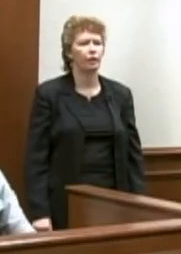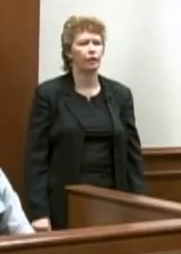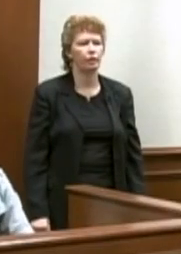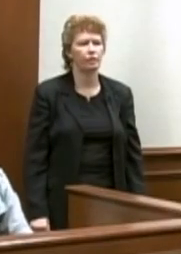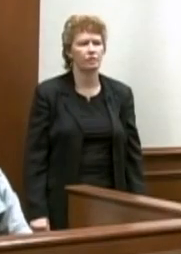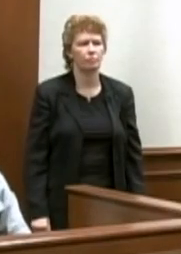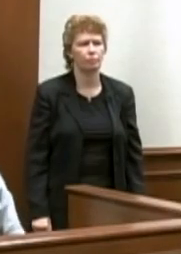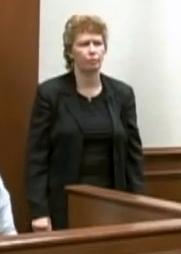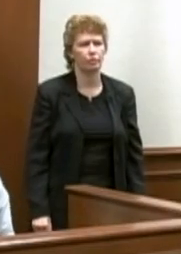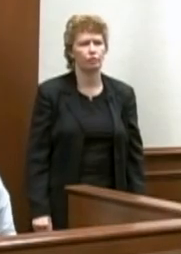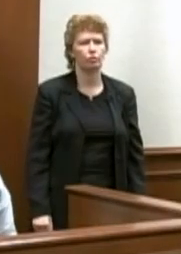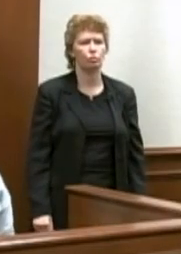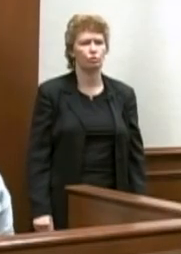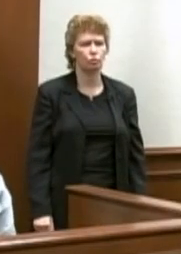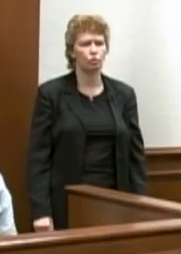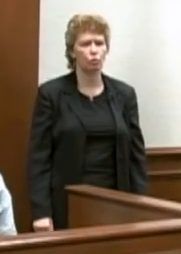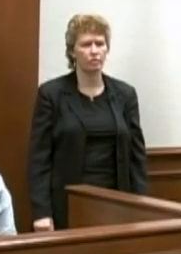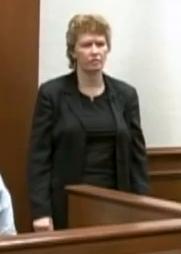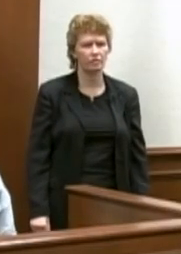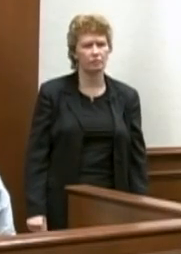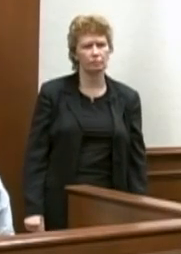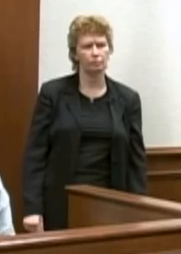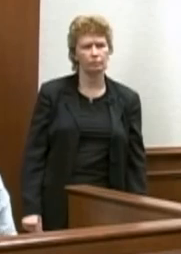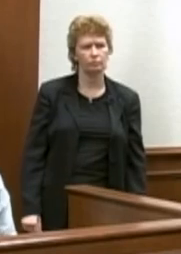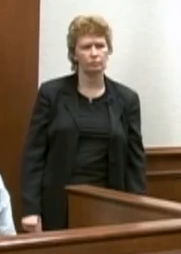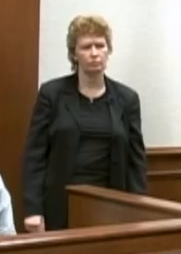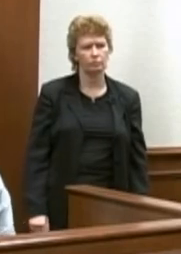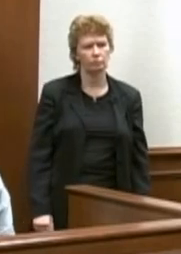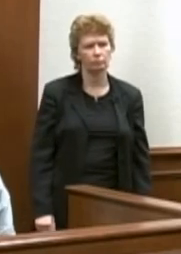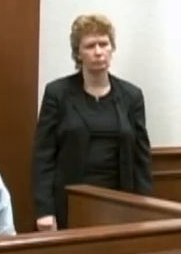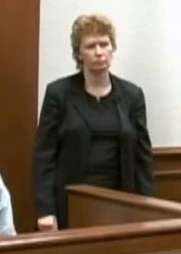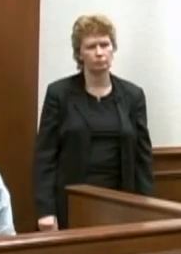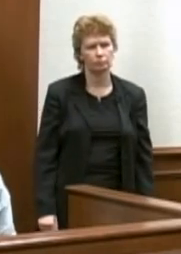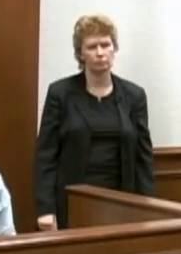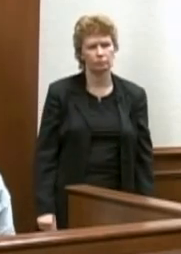A farrier is the person who shoes horses.